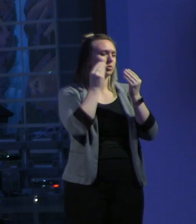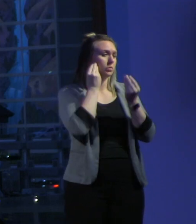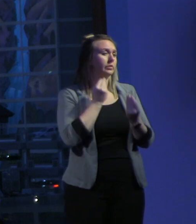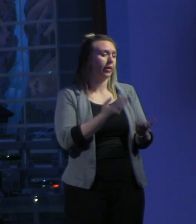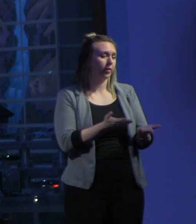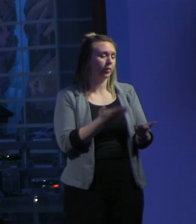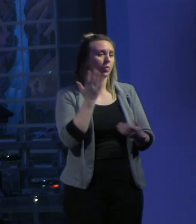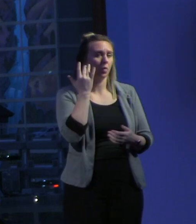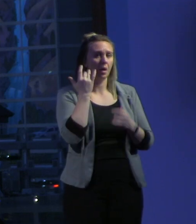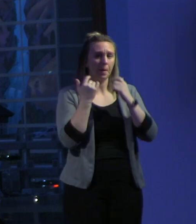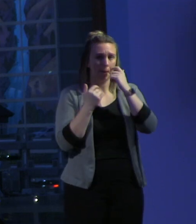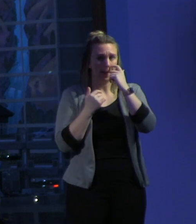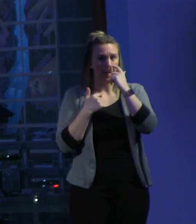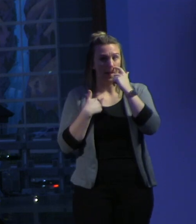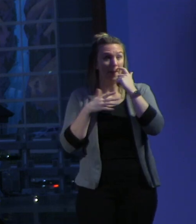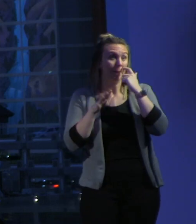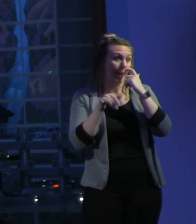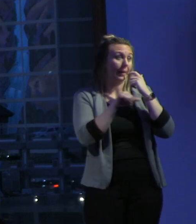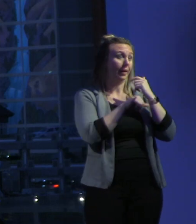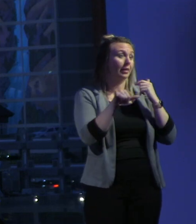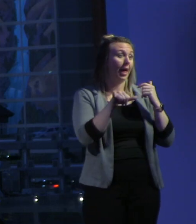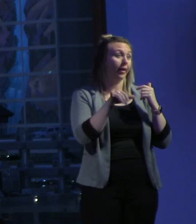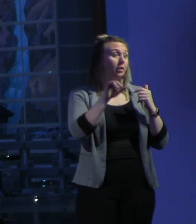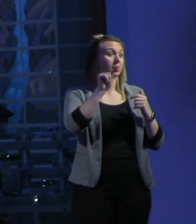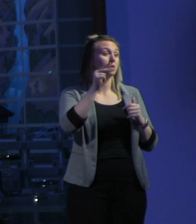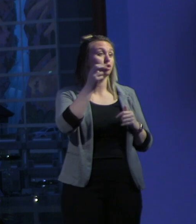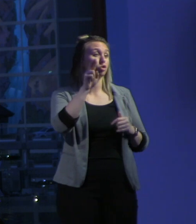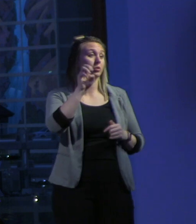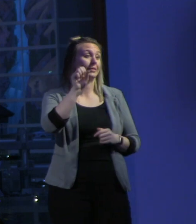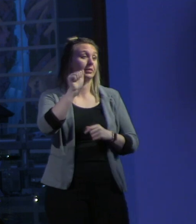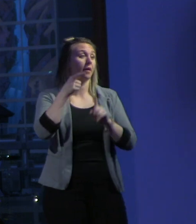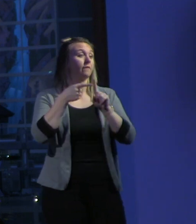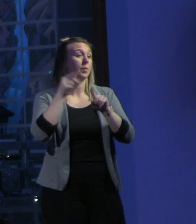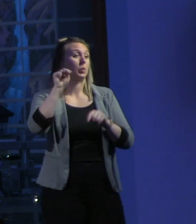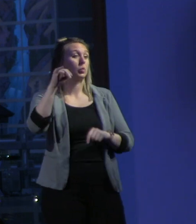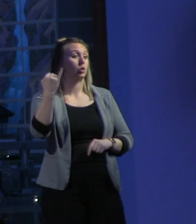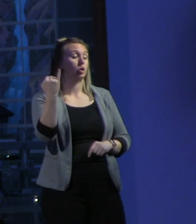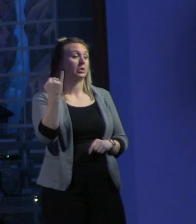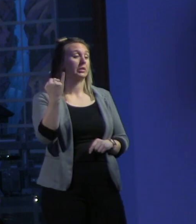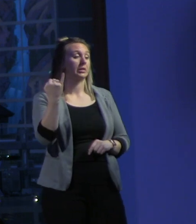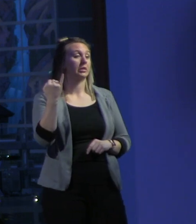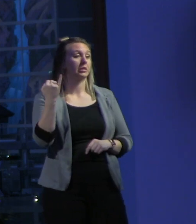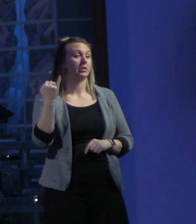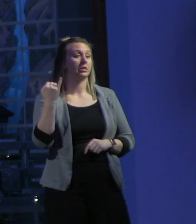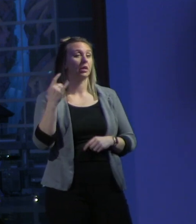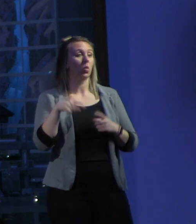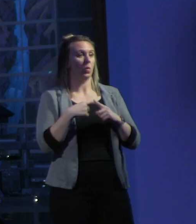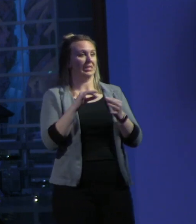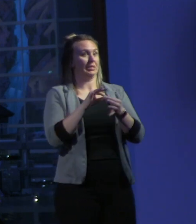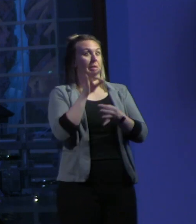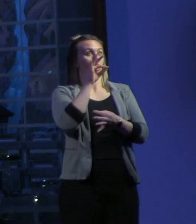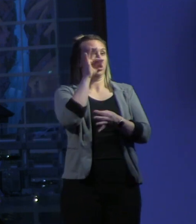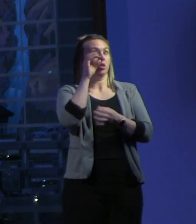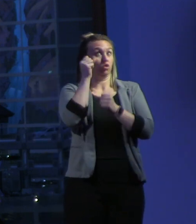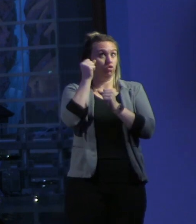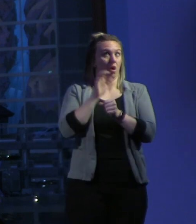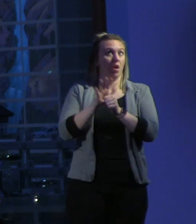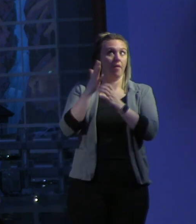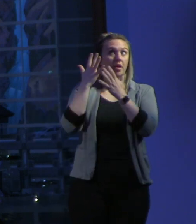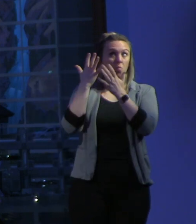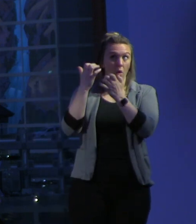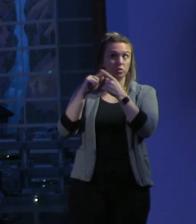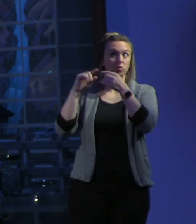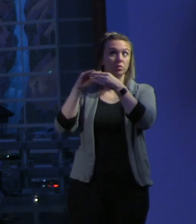because I'm kind of like the Teresa from New Jersey. When spirit is strong enough and it wants to speak, it